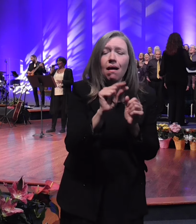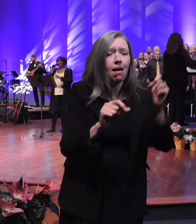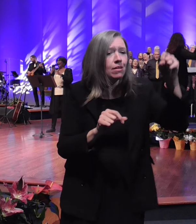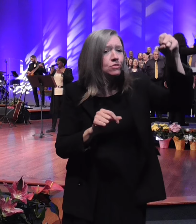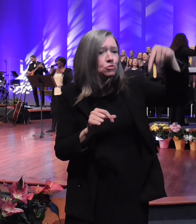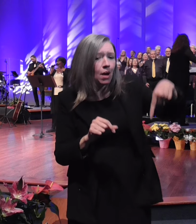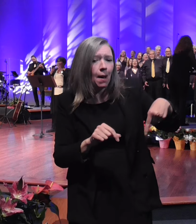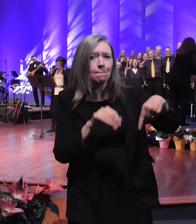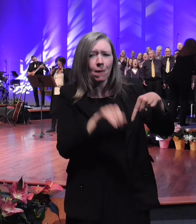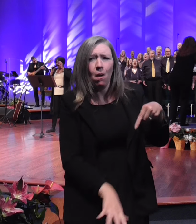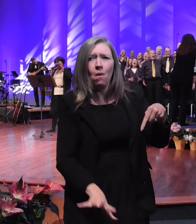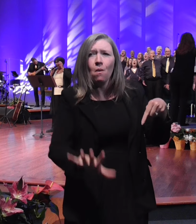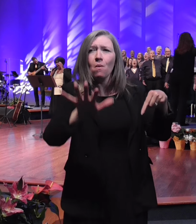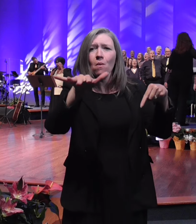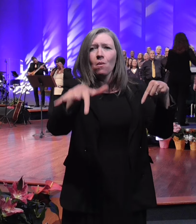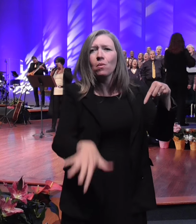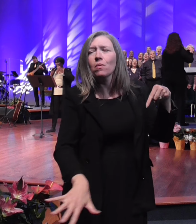one, can make a